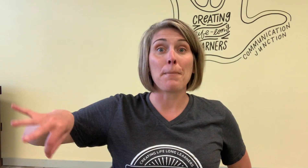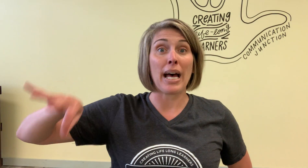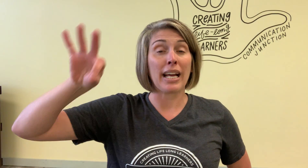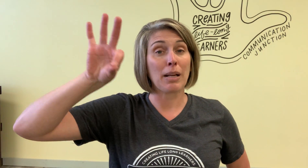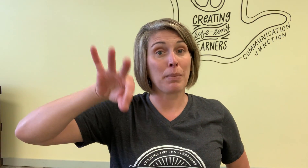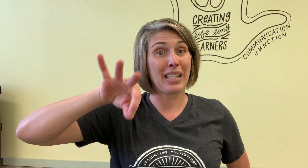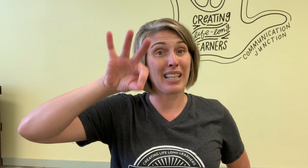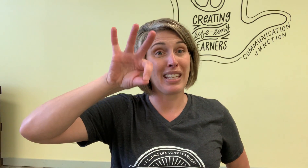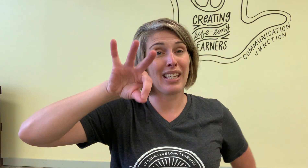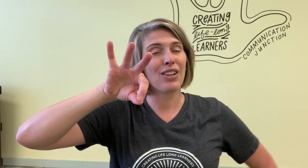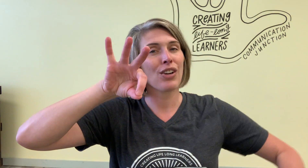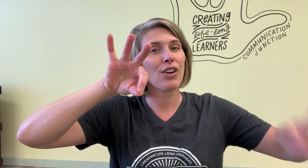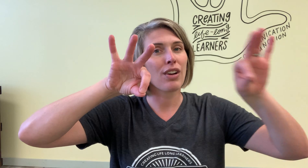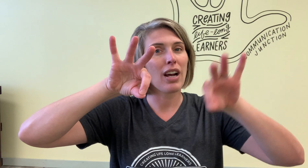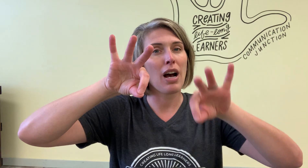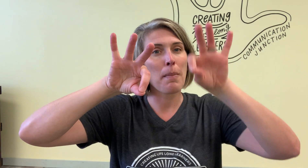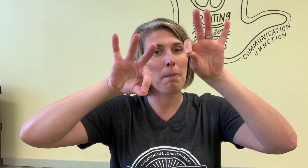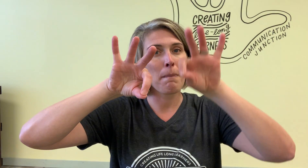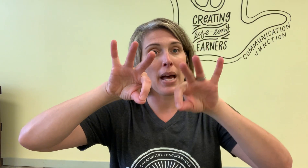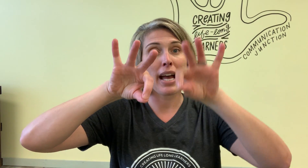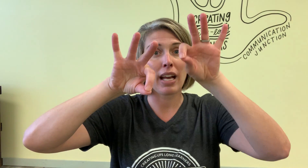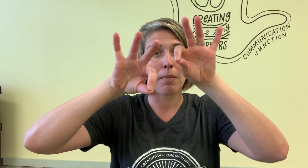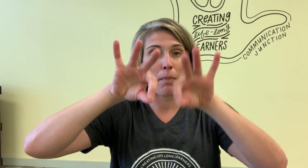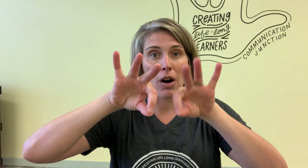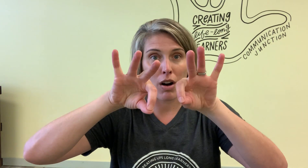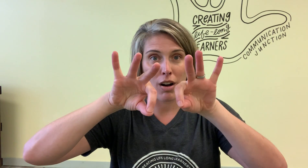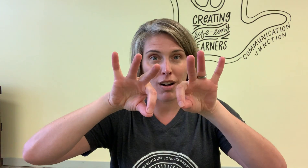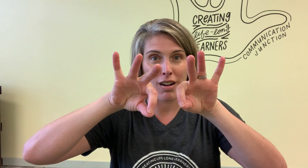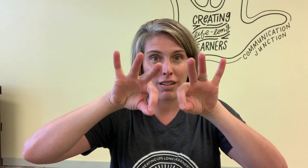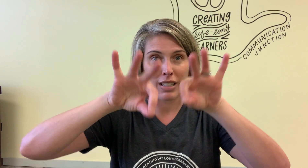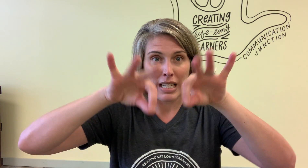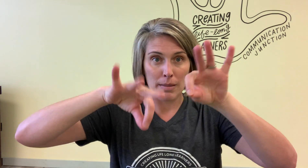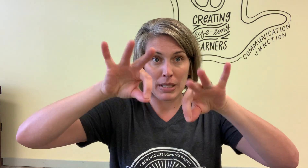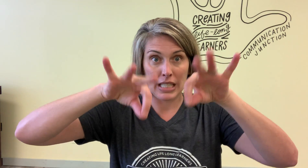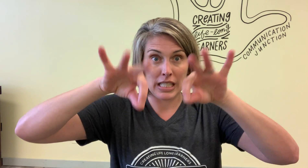back, Peter, come back, Paul.